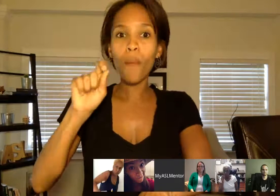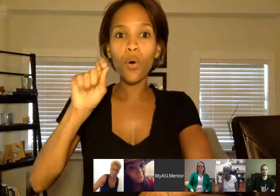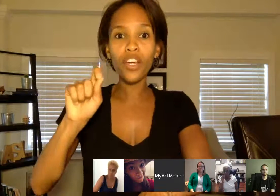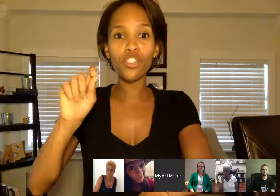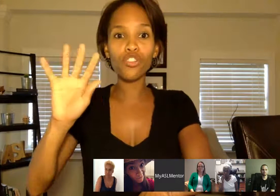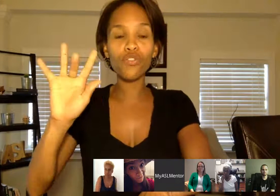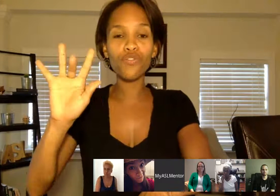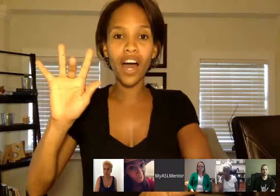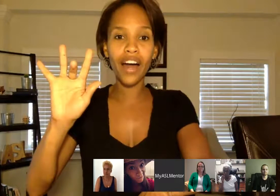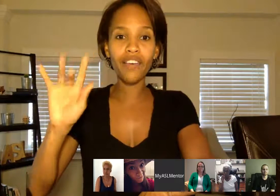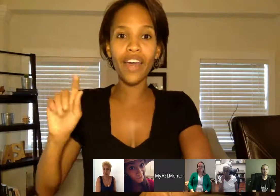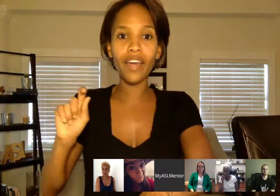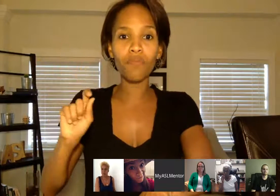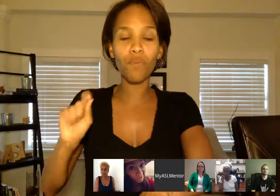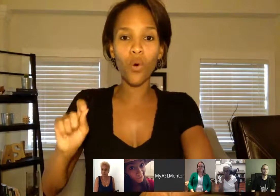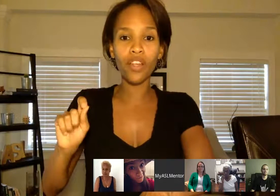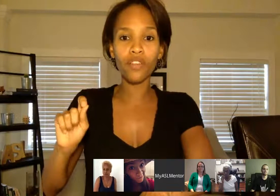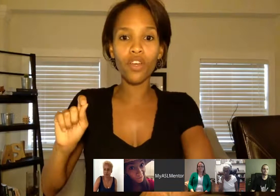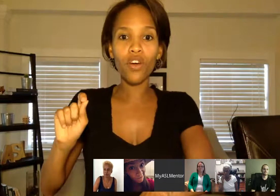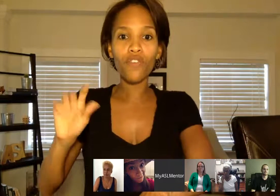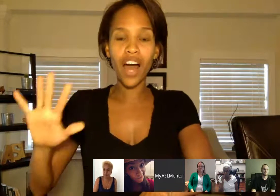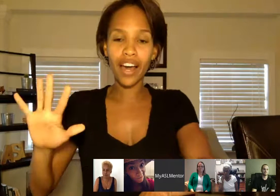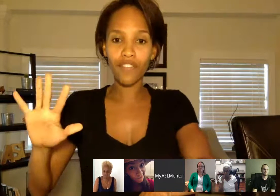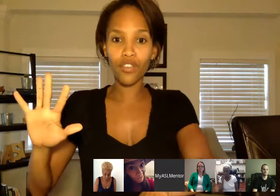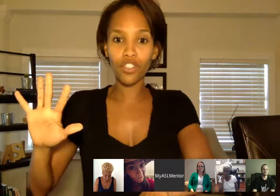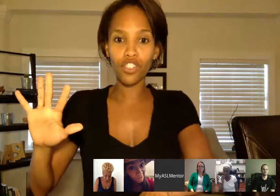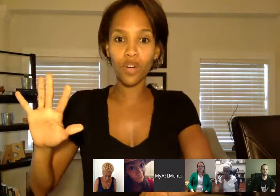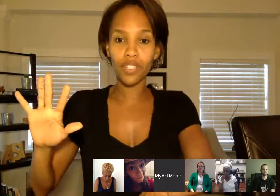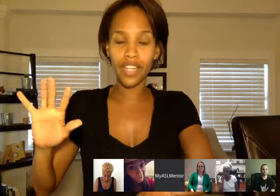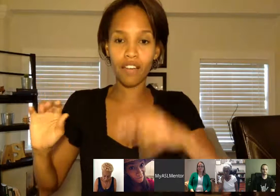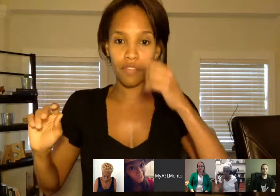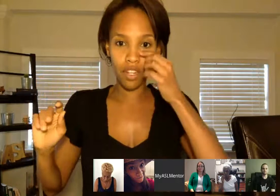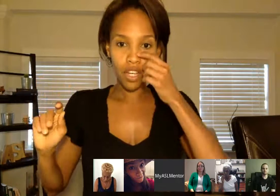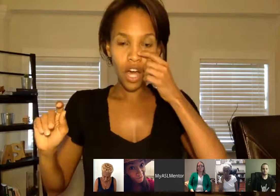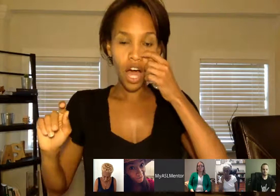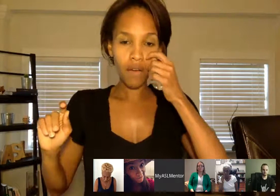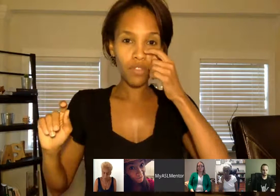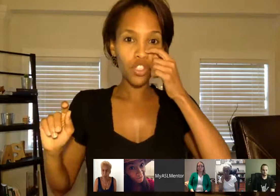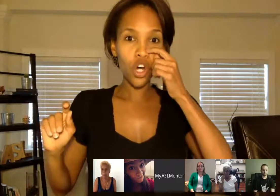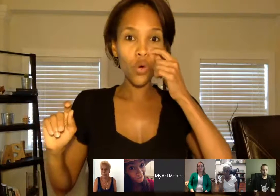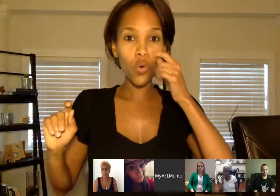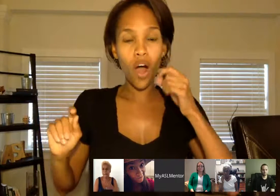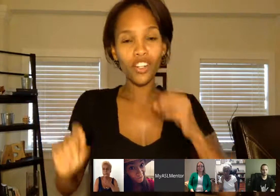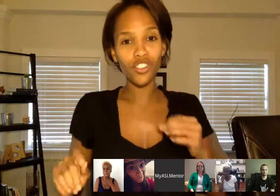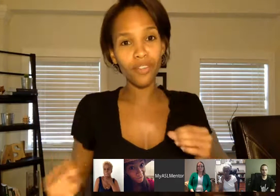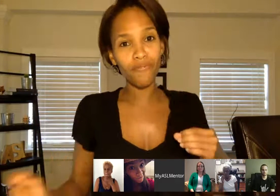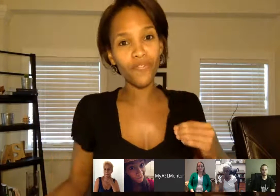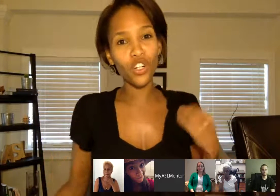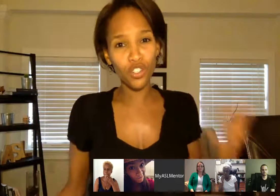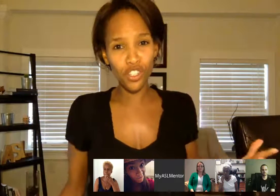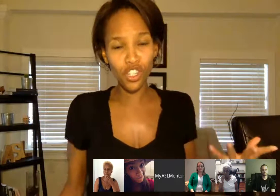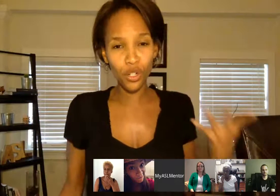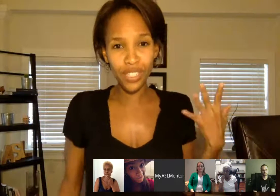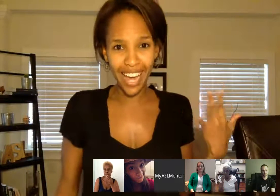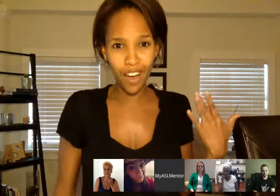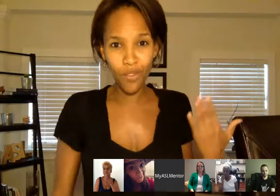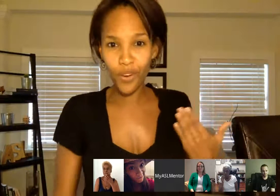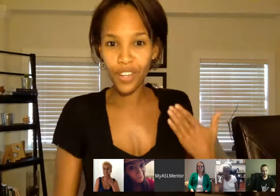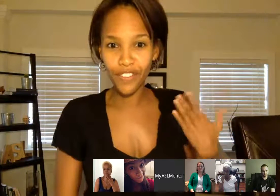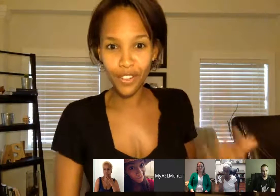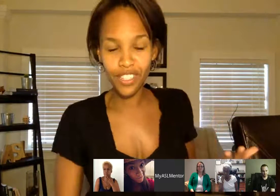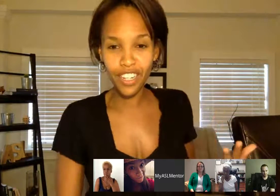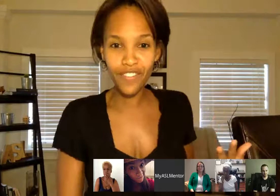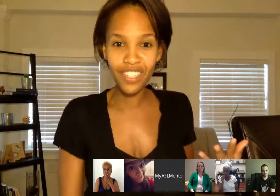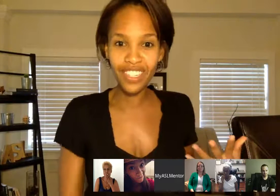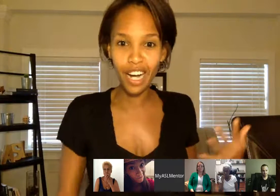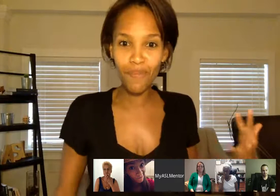think, 0.25 and 0.5. You can slow it down. Don't watch them first, slow down, though.